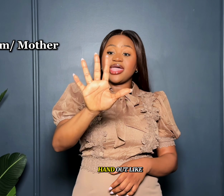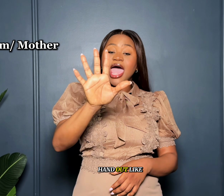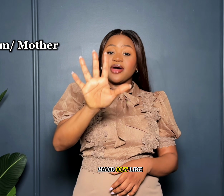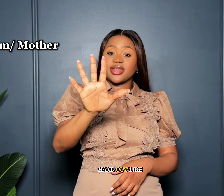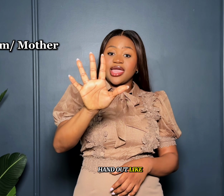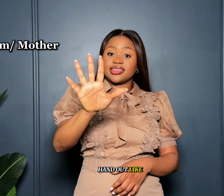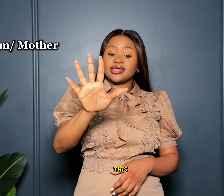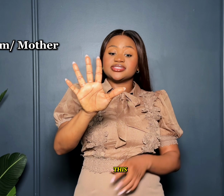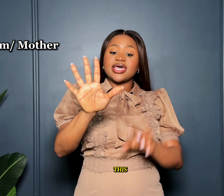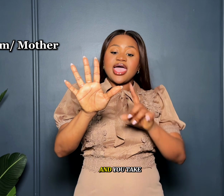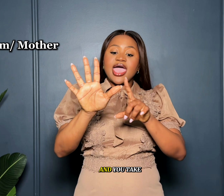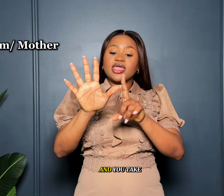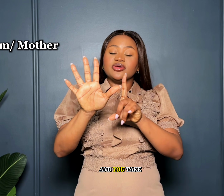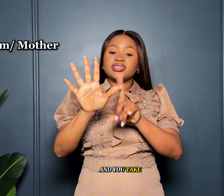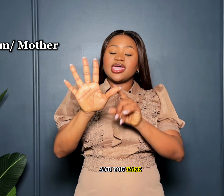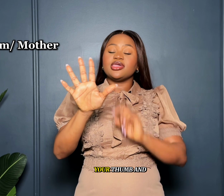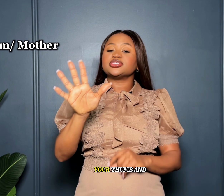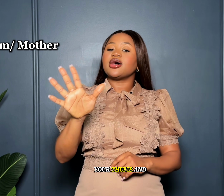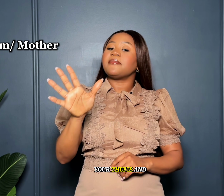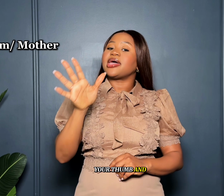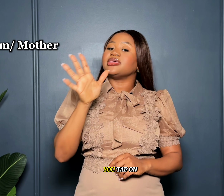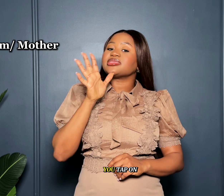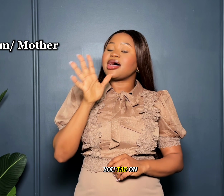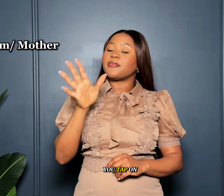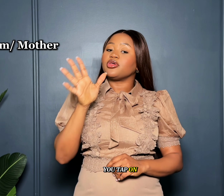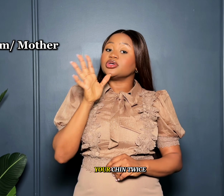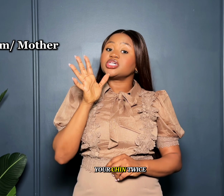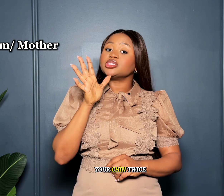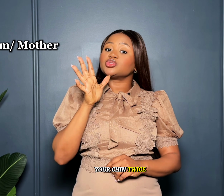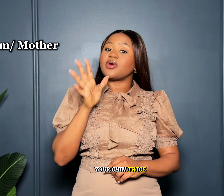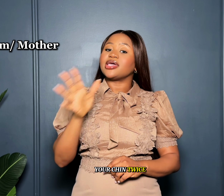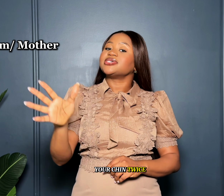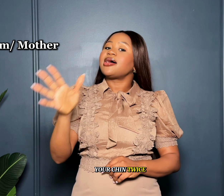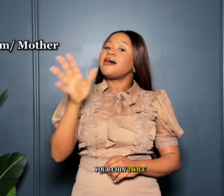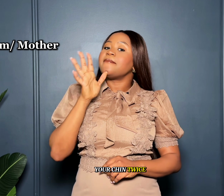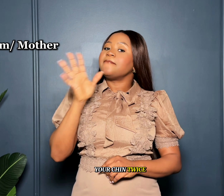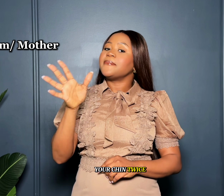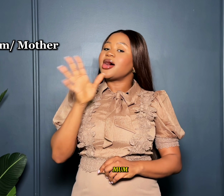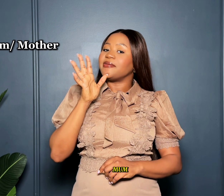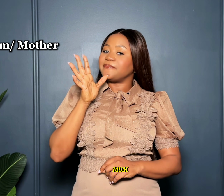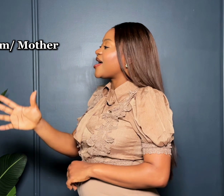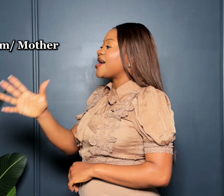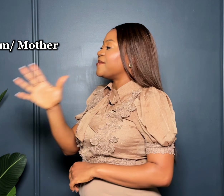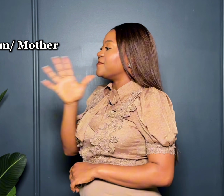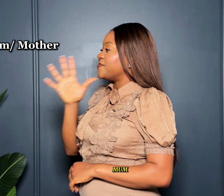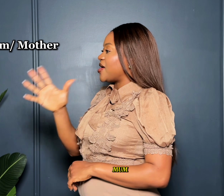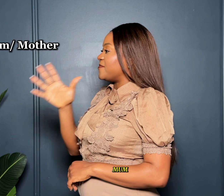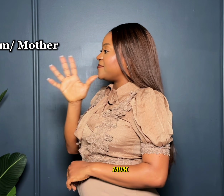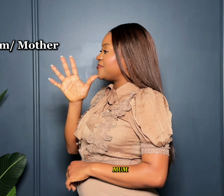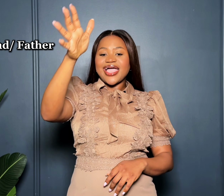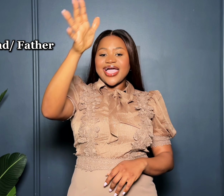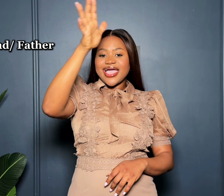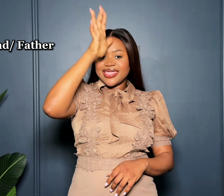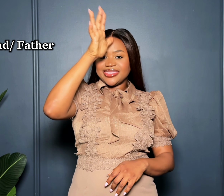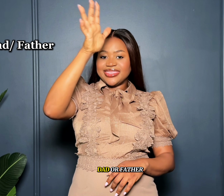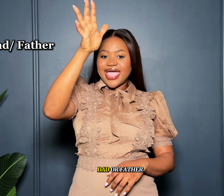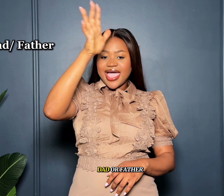out like this, and you take your thumb and you tap on your chin twice. Mom. Mom.